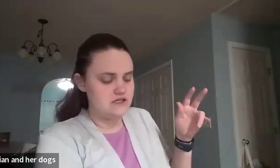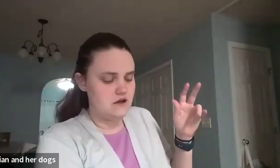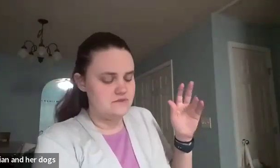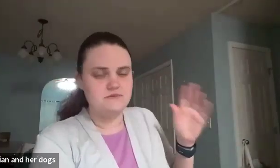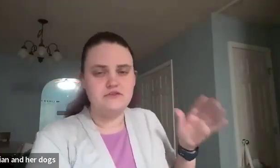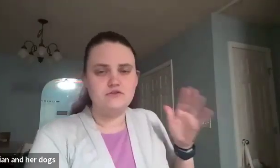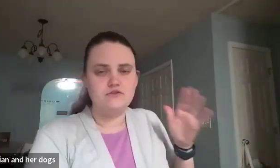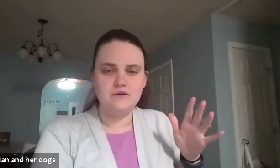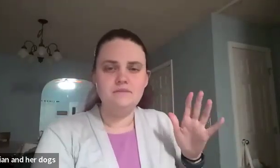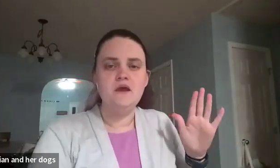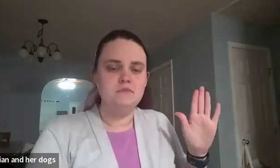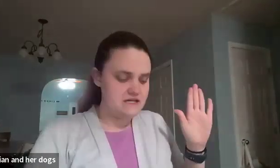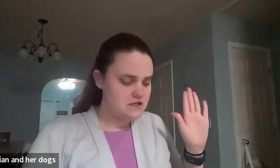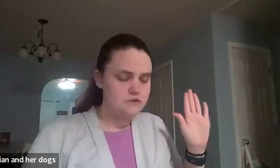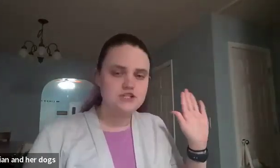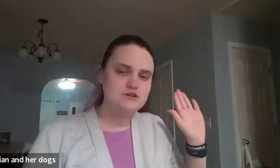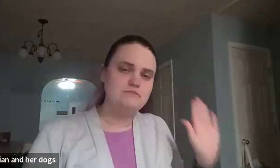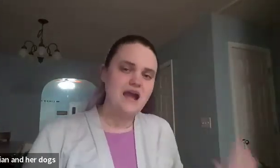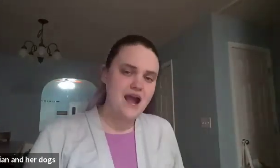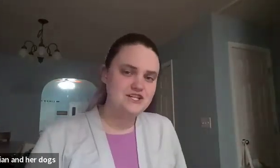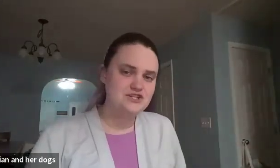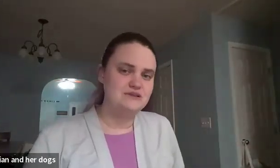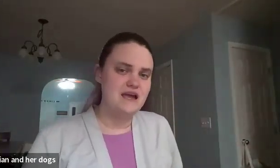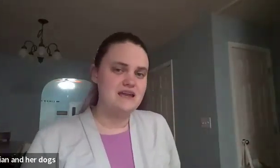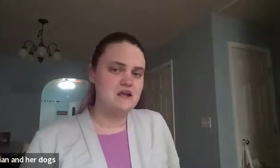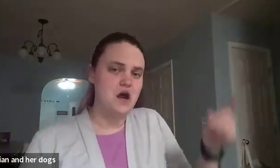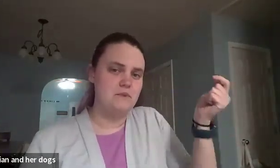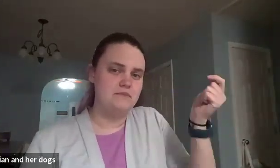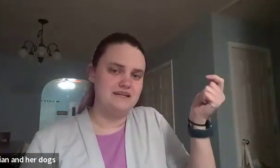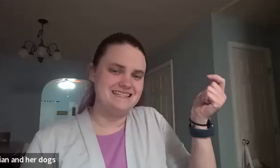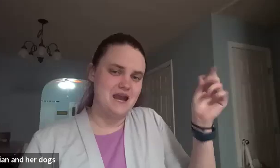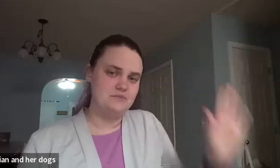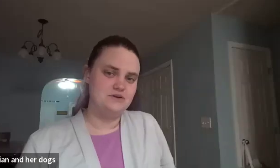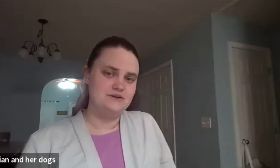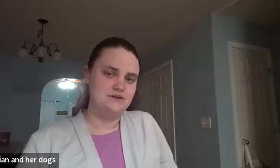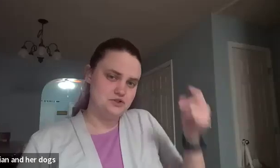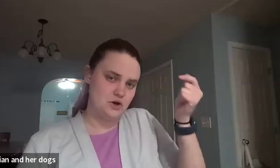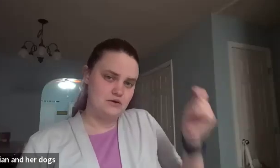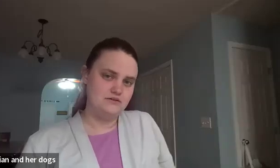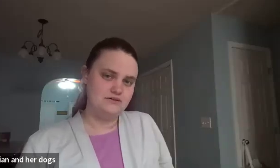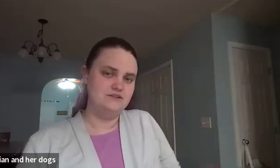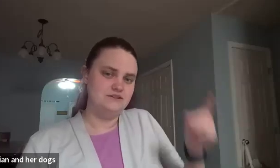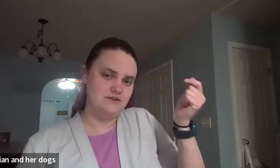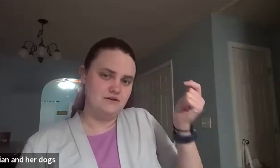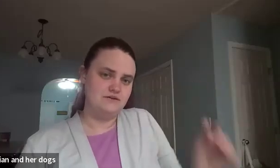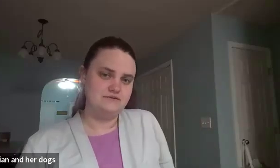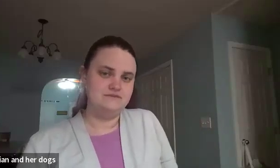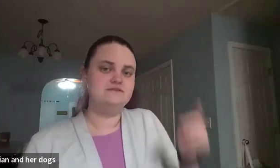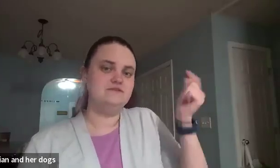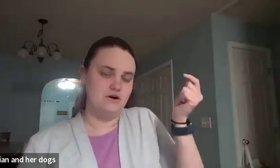to explain through camera, but basically what you do is you pat your leg and come up in a snap. Dog, dog,